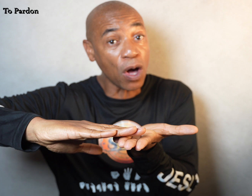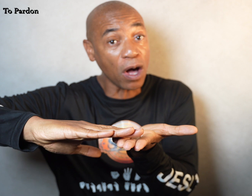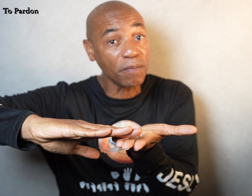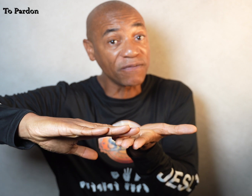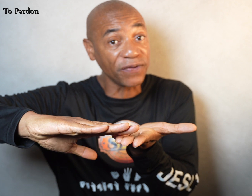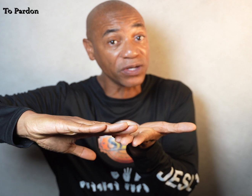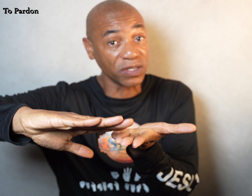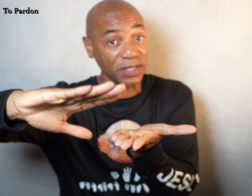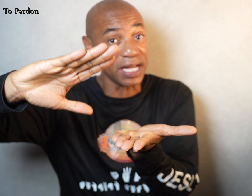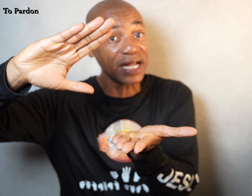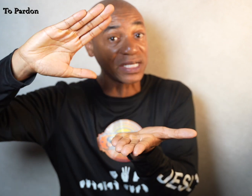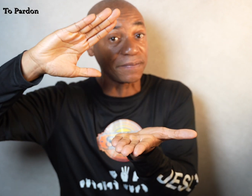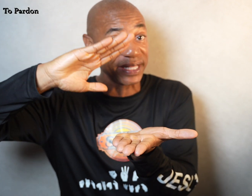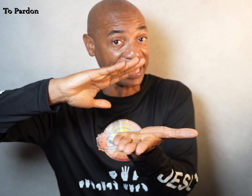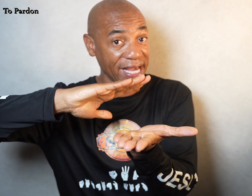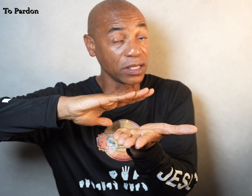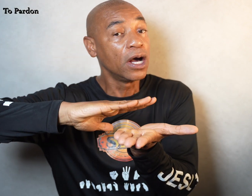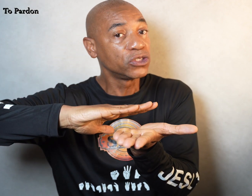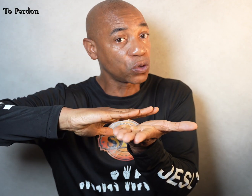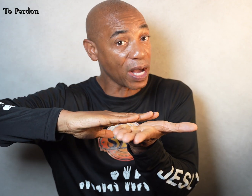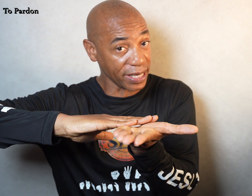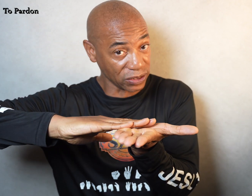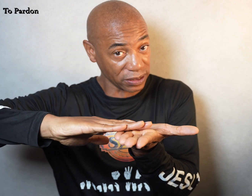palm and fingers of the non-dominant hand twice.